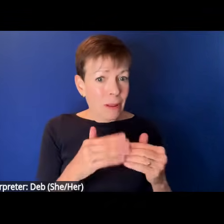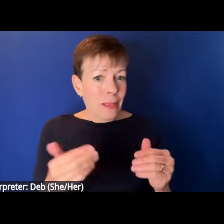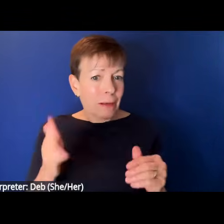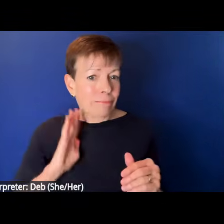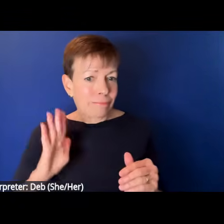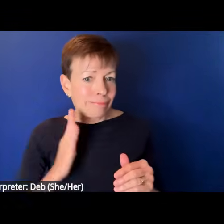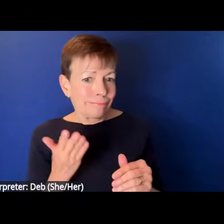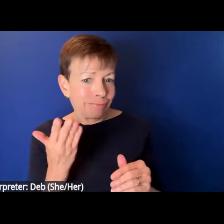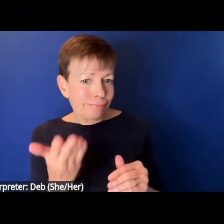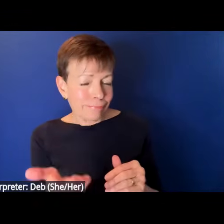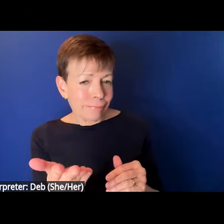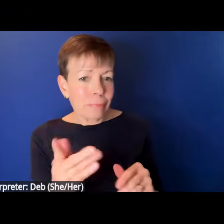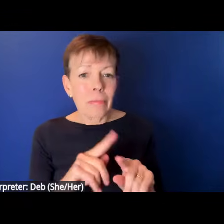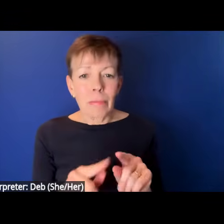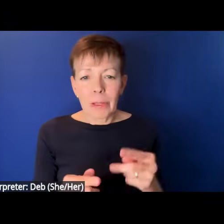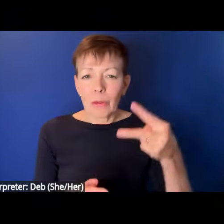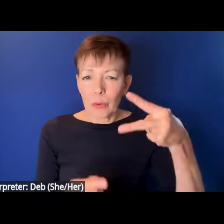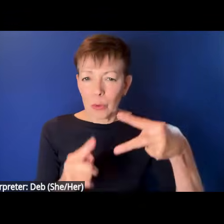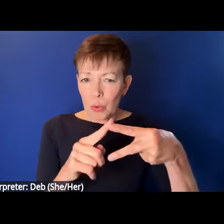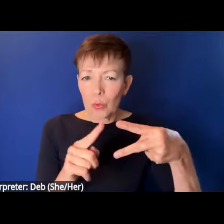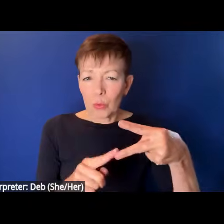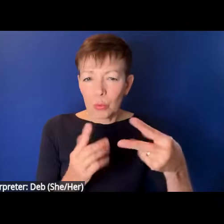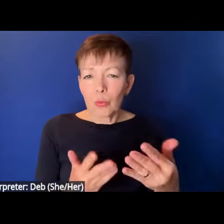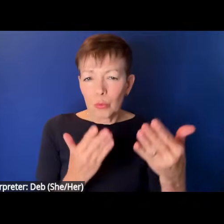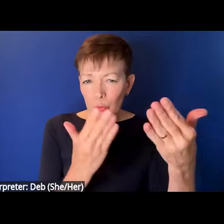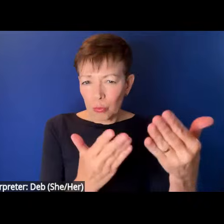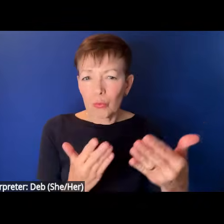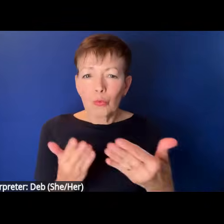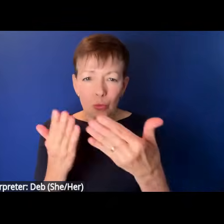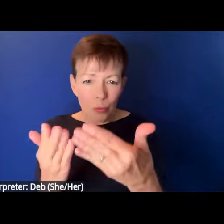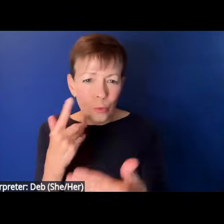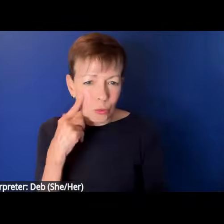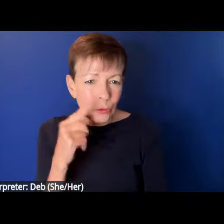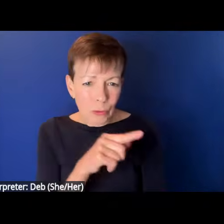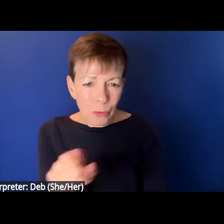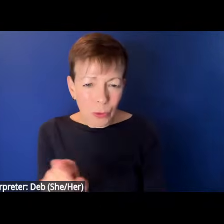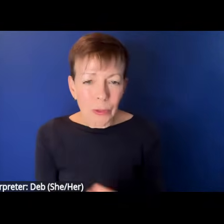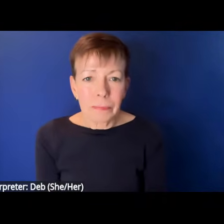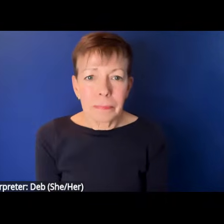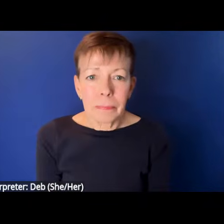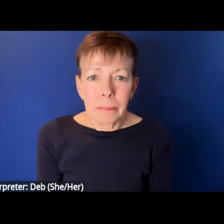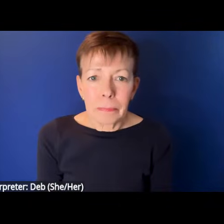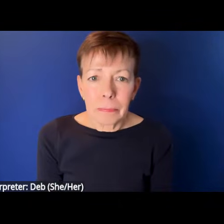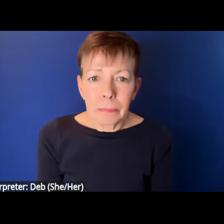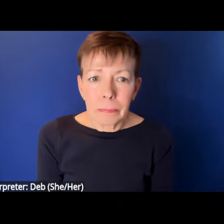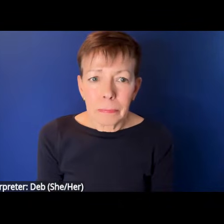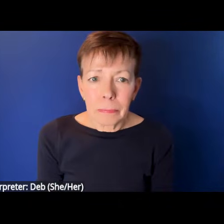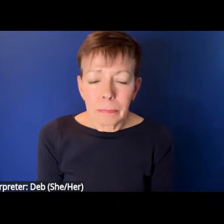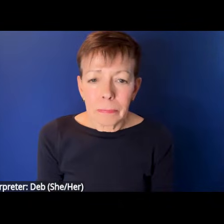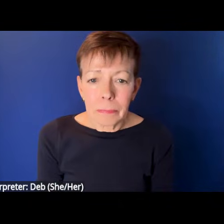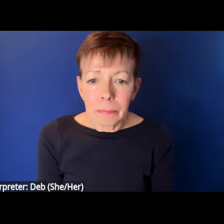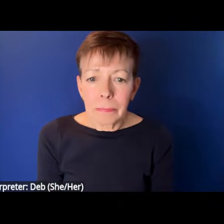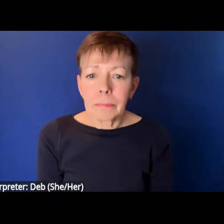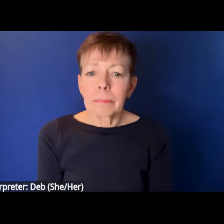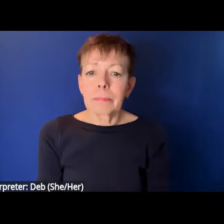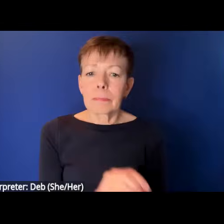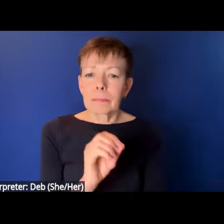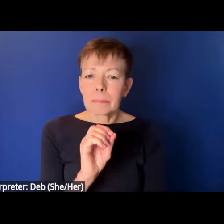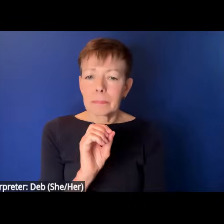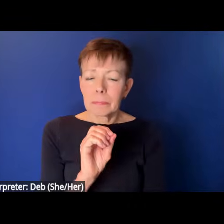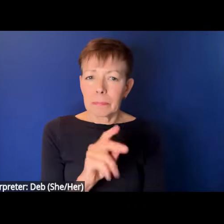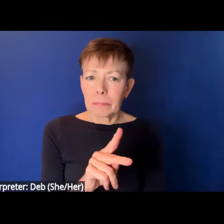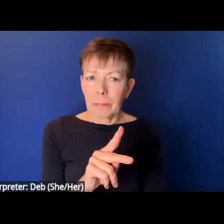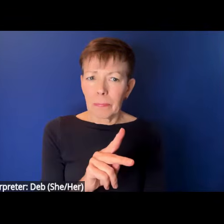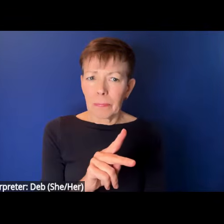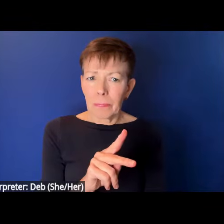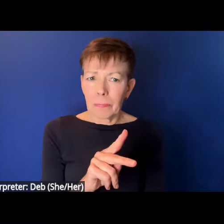There are two motions there for consideration. Thank you very much, Secretary Treasurer. Okay, so we have two recommended